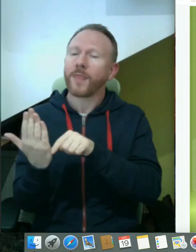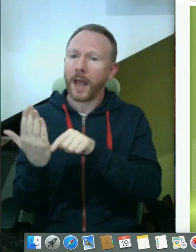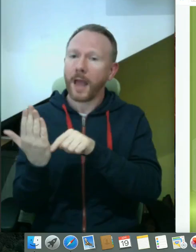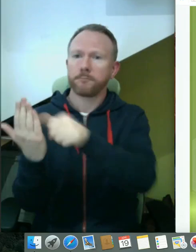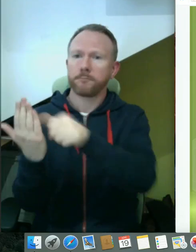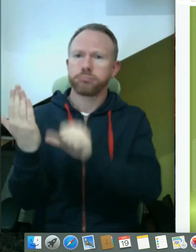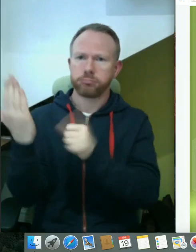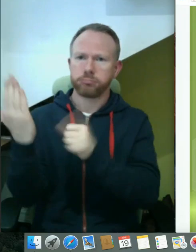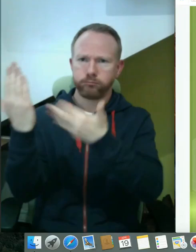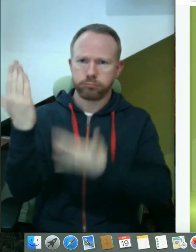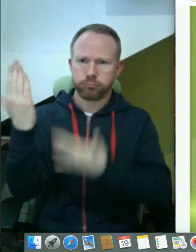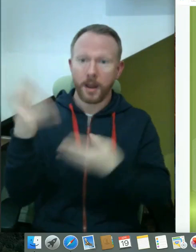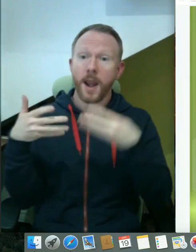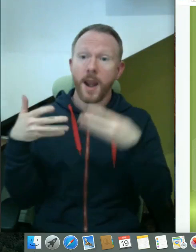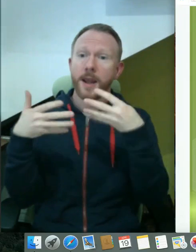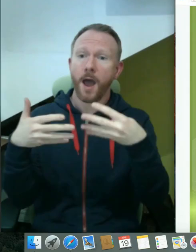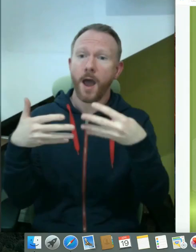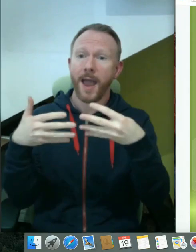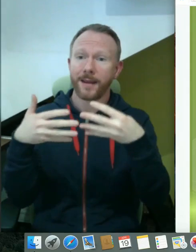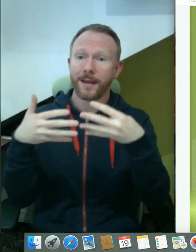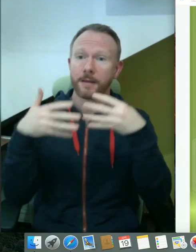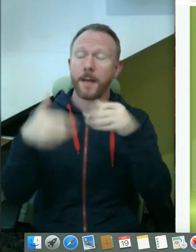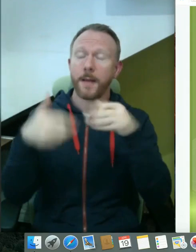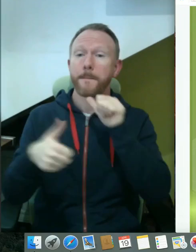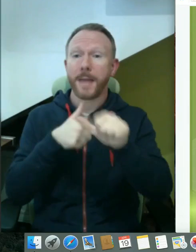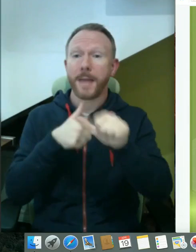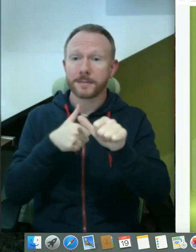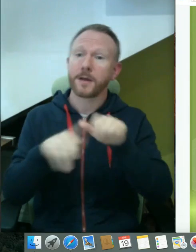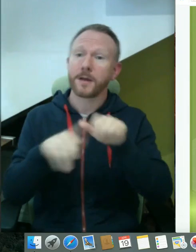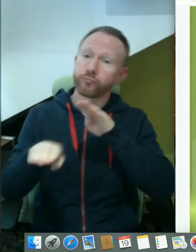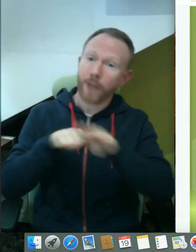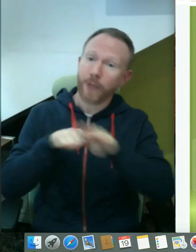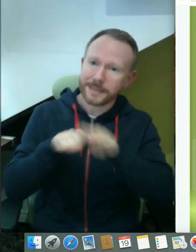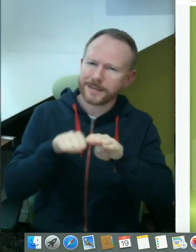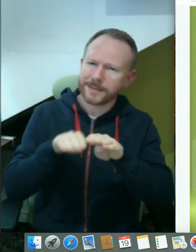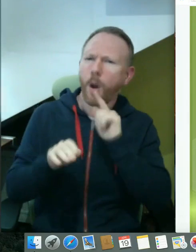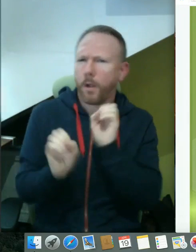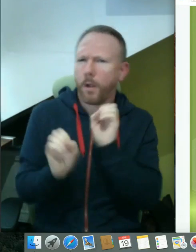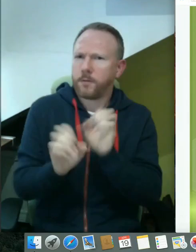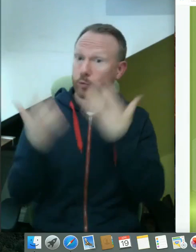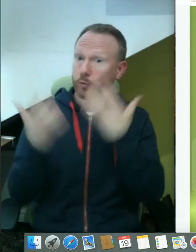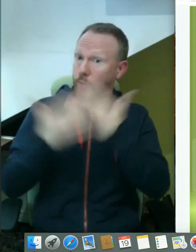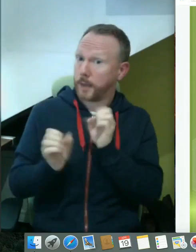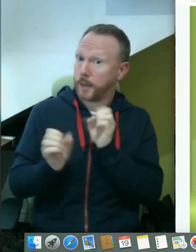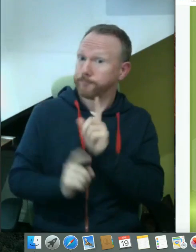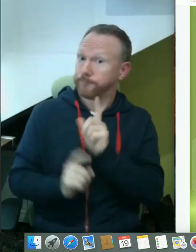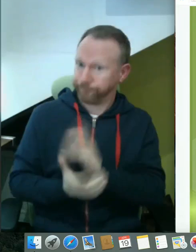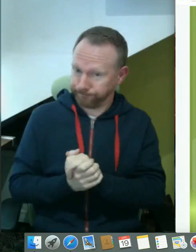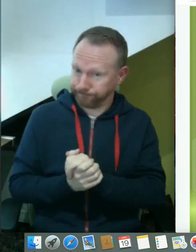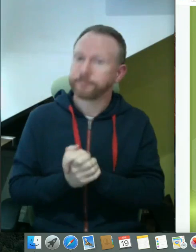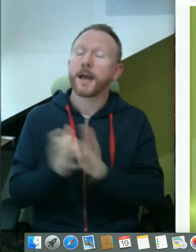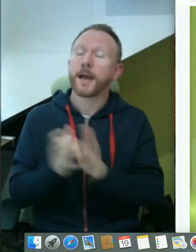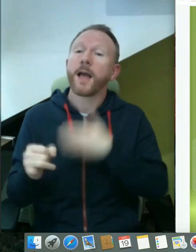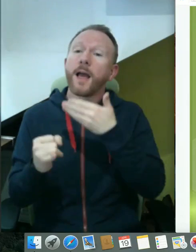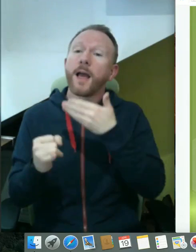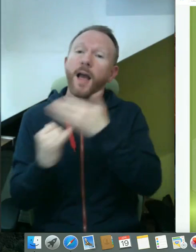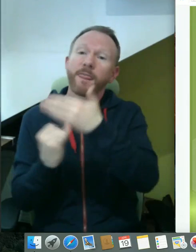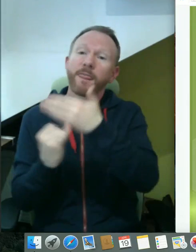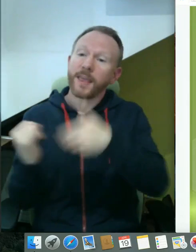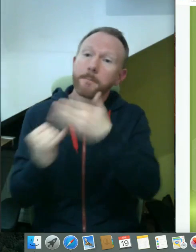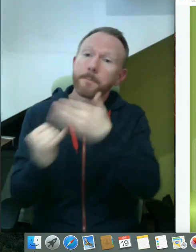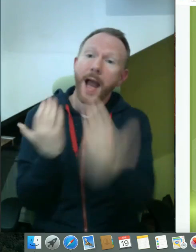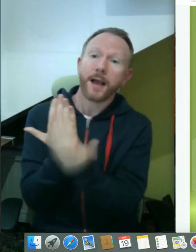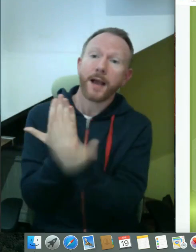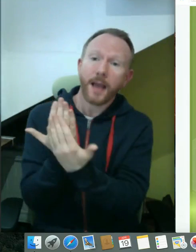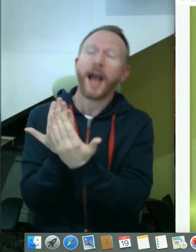practices that we'll focus on this evening. At the back, there's a definition of terms, followed by a set of